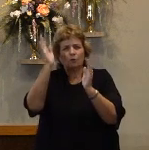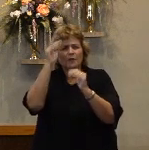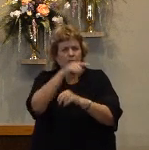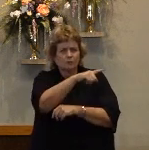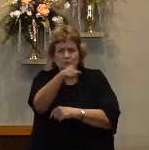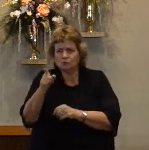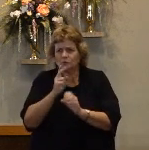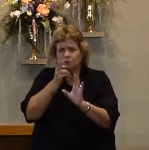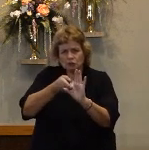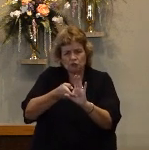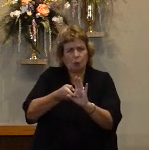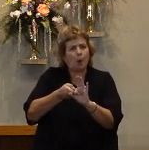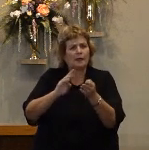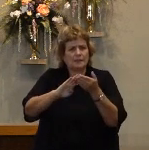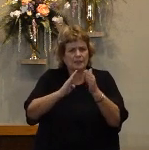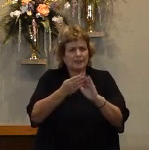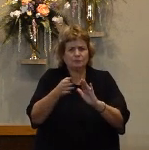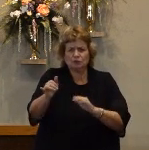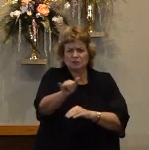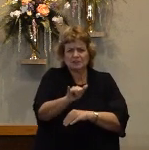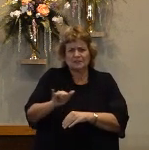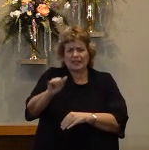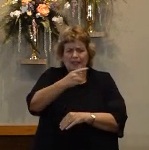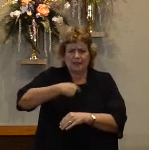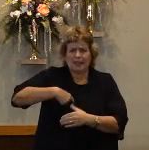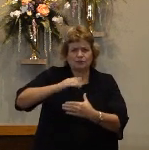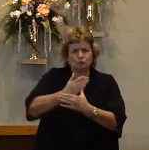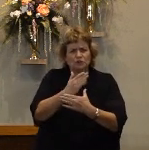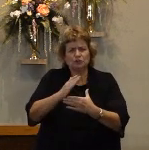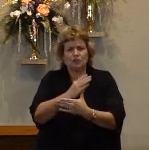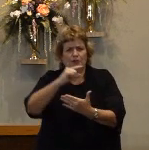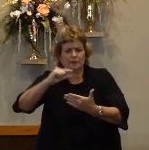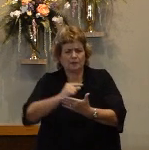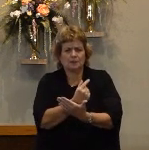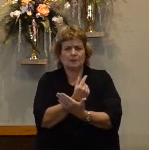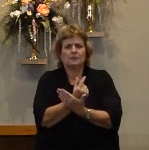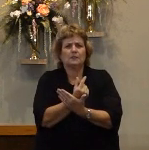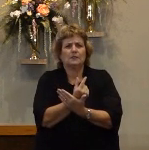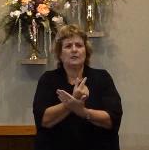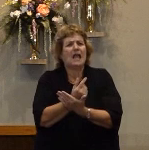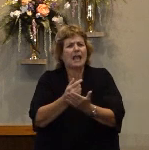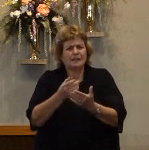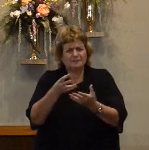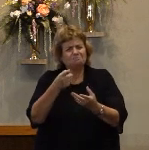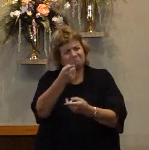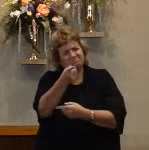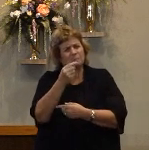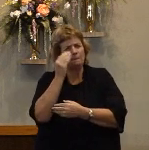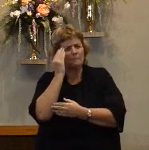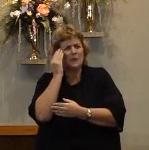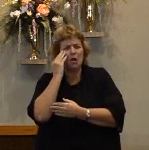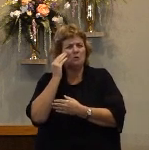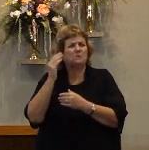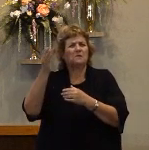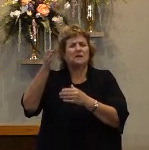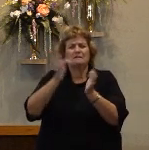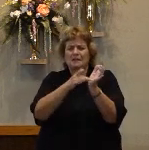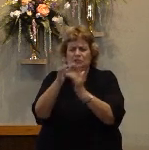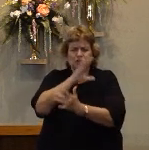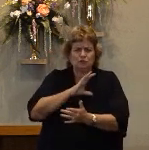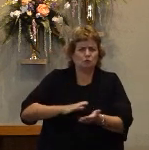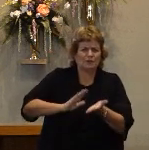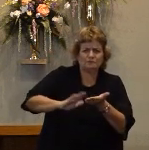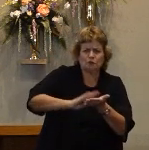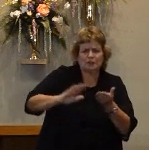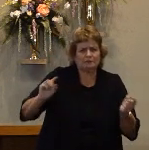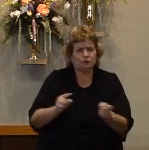you live. As we partner in the gospel, receive the forgiveness of sins, and proclaim